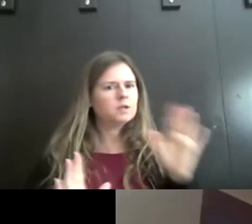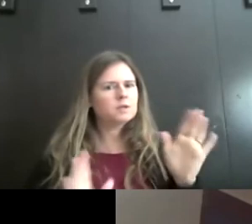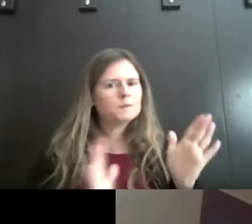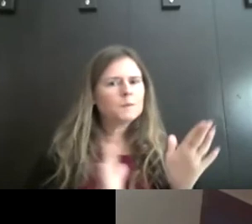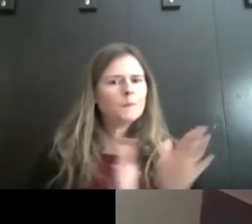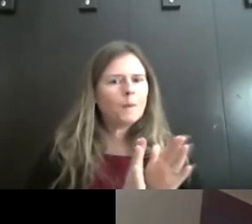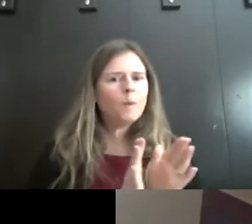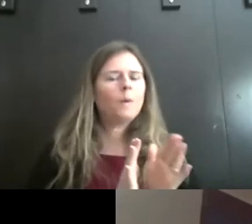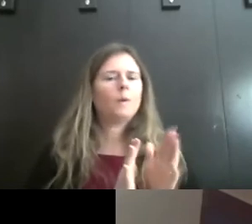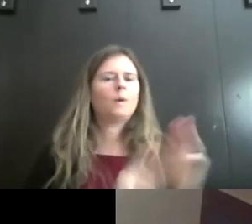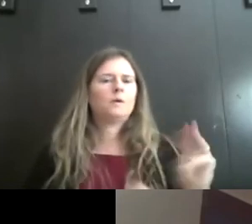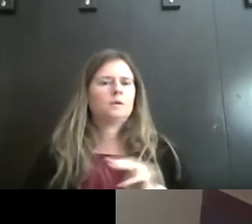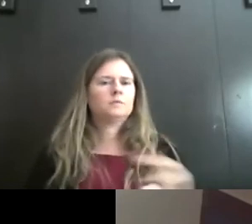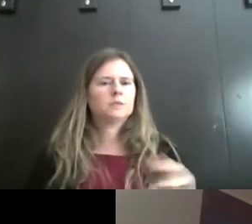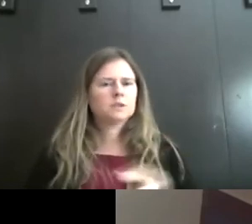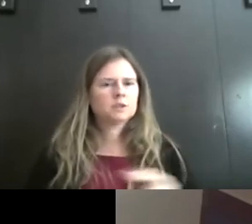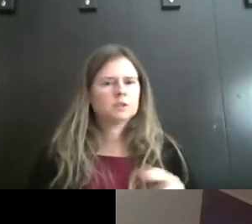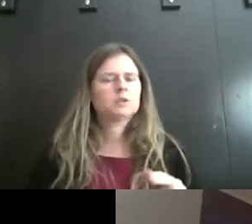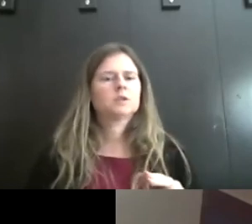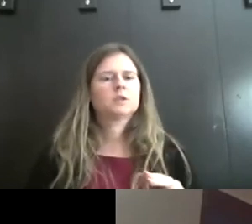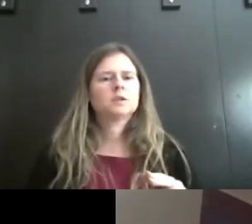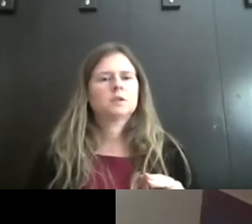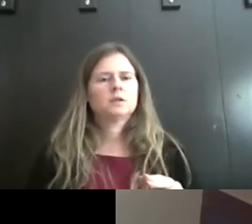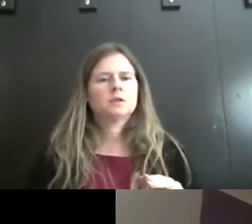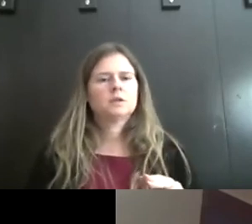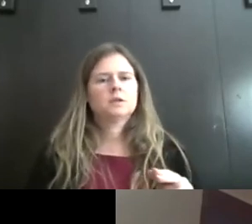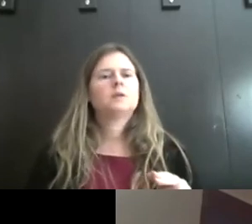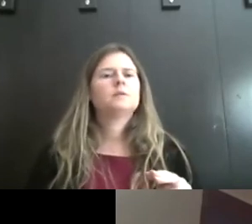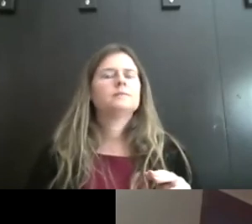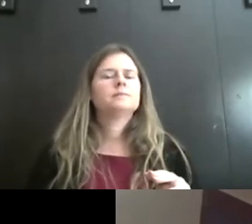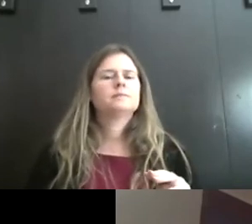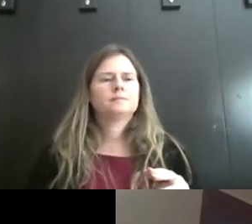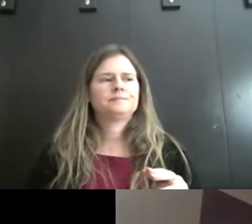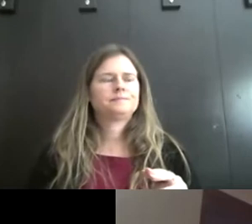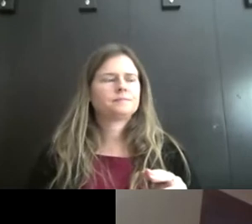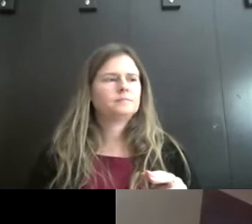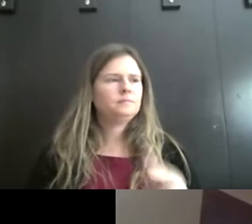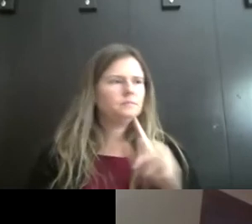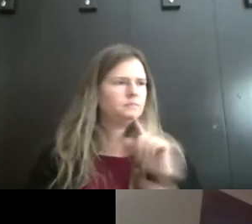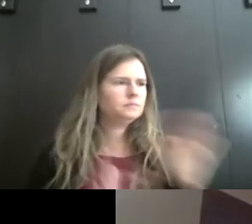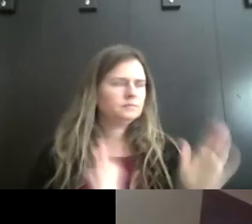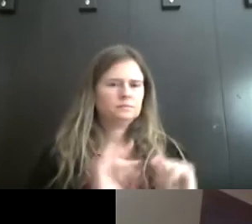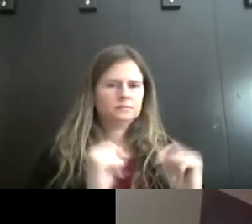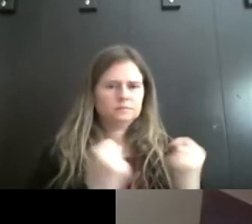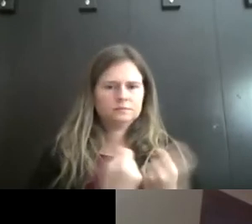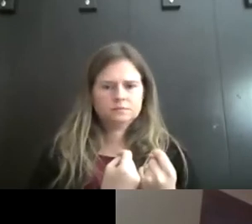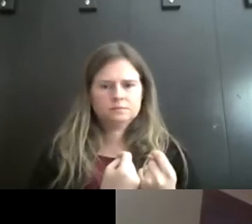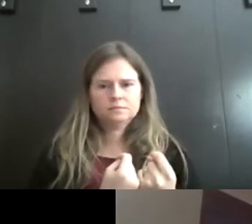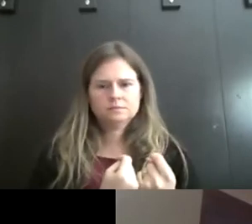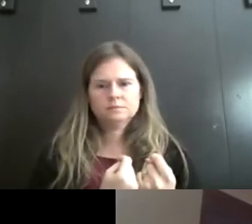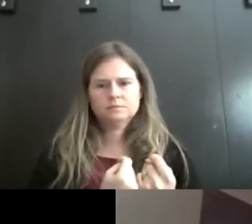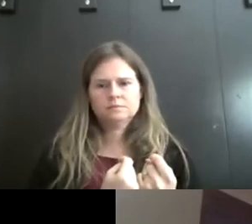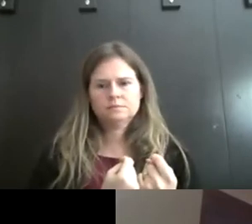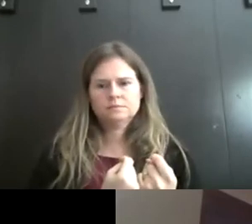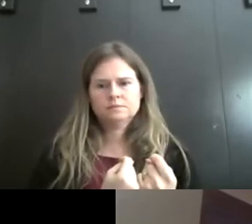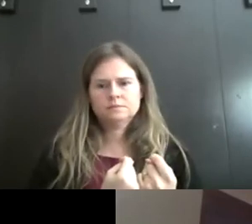missions, probably one of the smallest remote missions at that time. So they're a very small tribe. Depending on who you